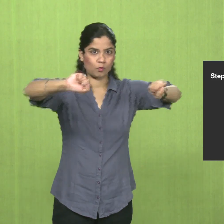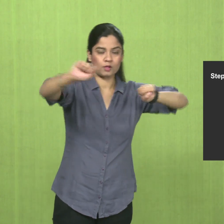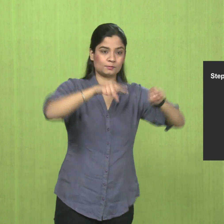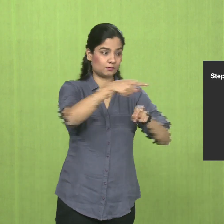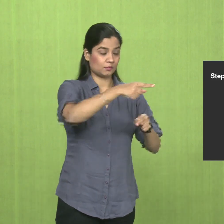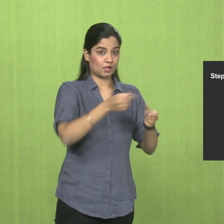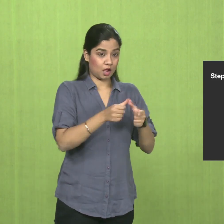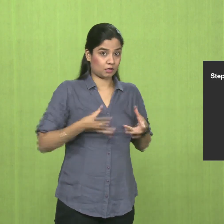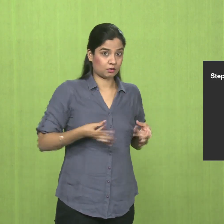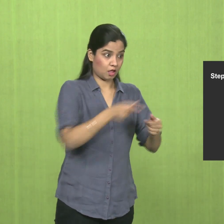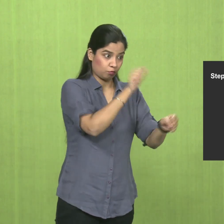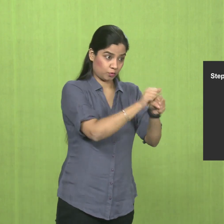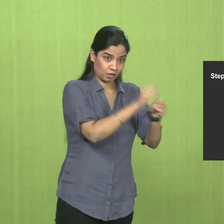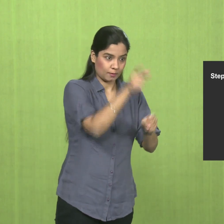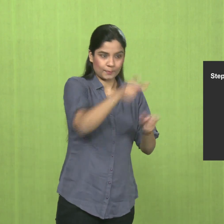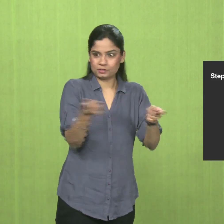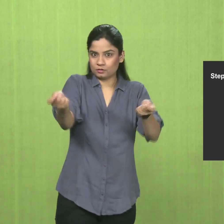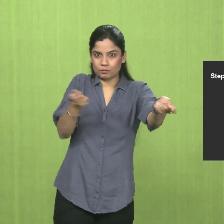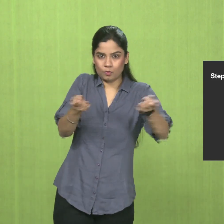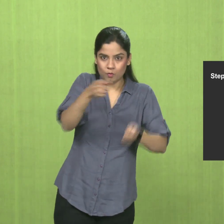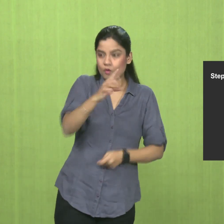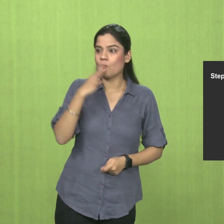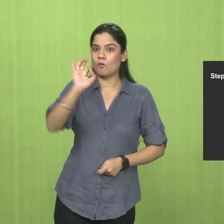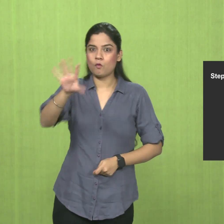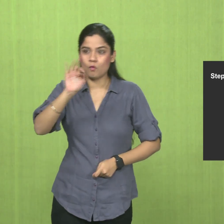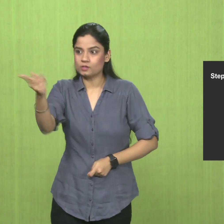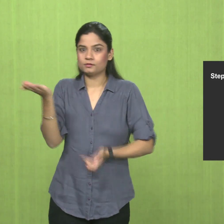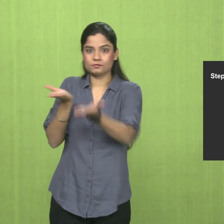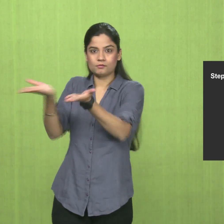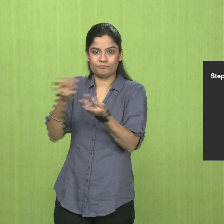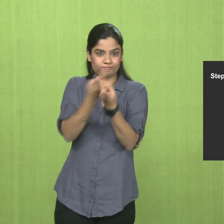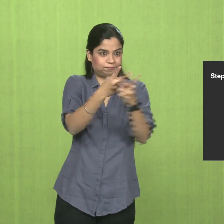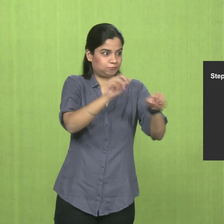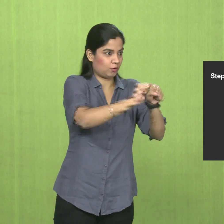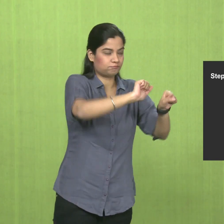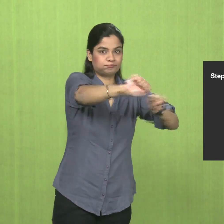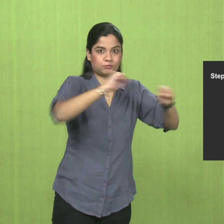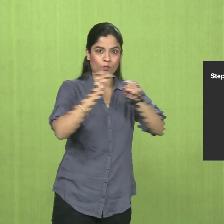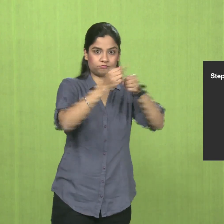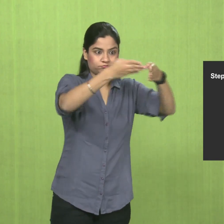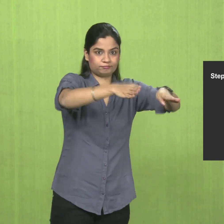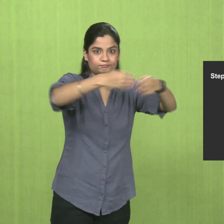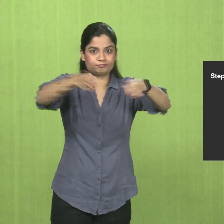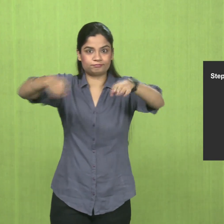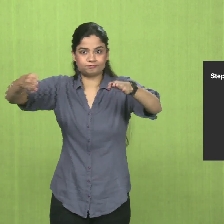people, telling them this is your responsibility. For example, a person will have a responsibility of handling the accounts, a person will have the